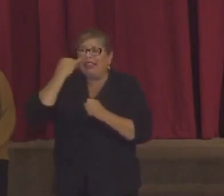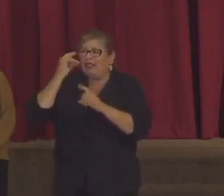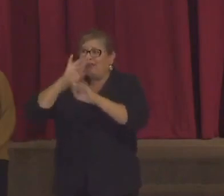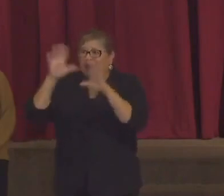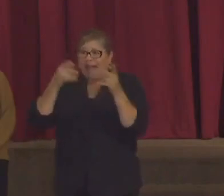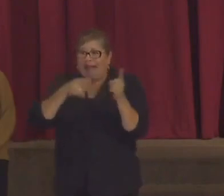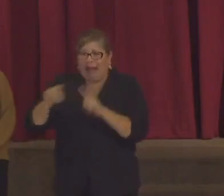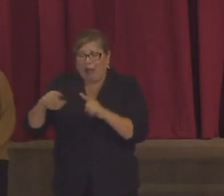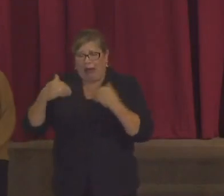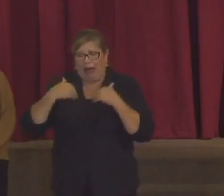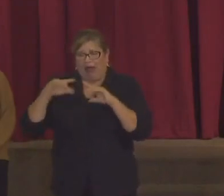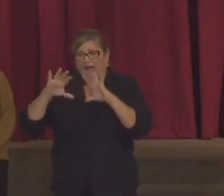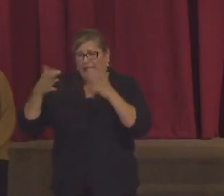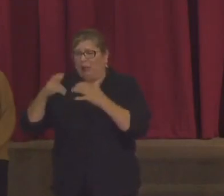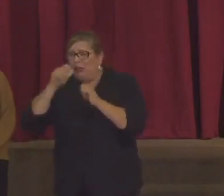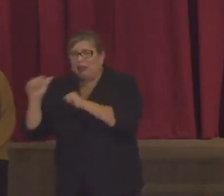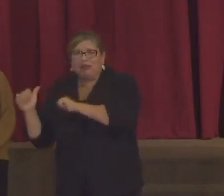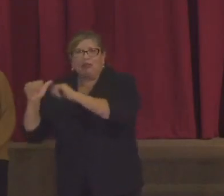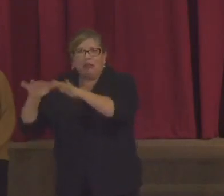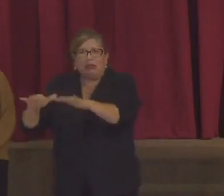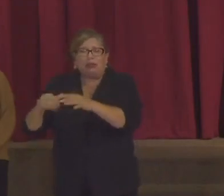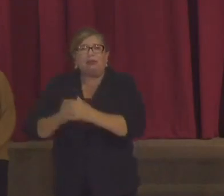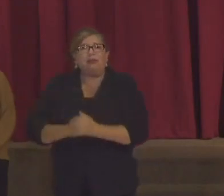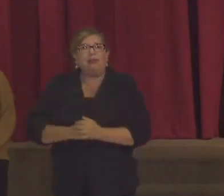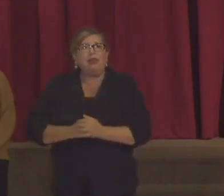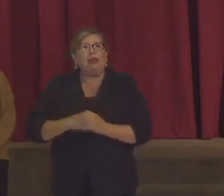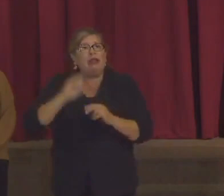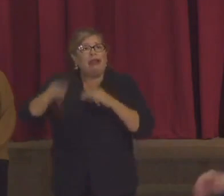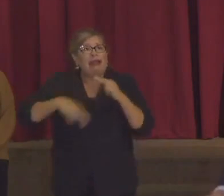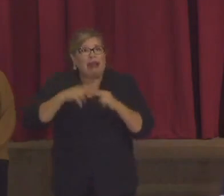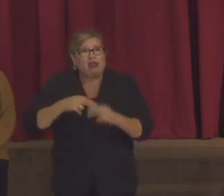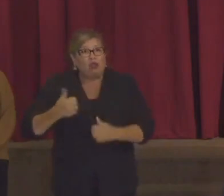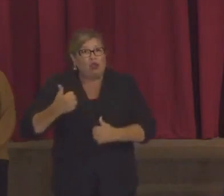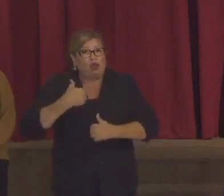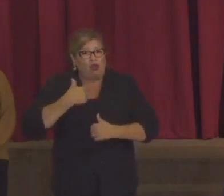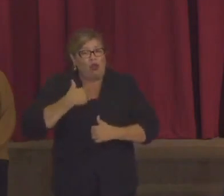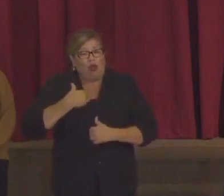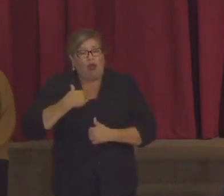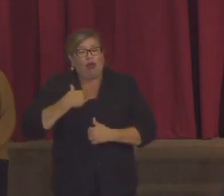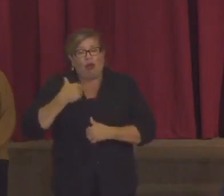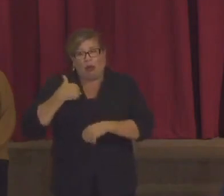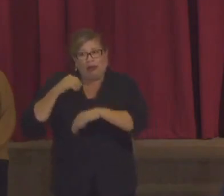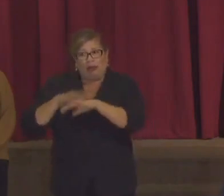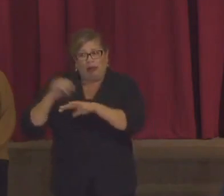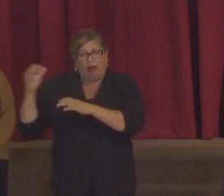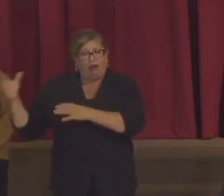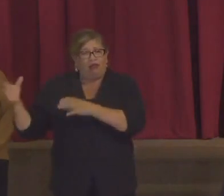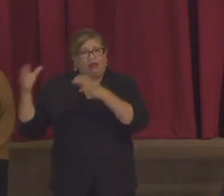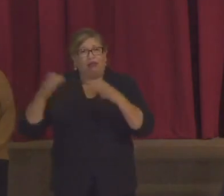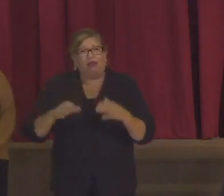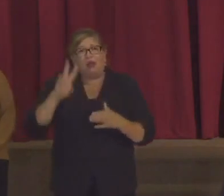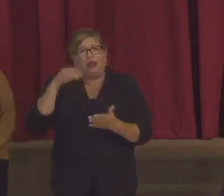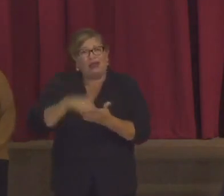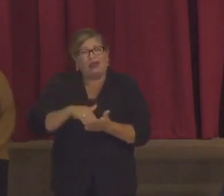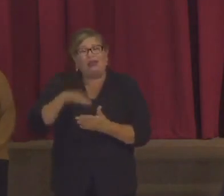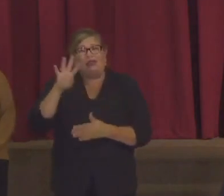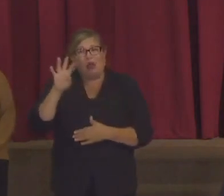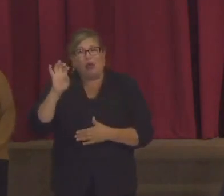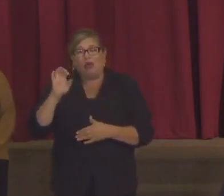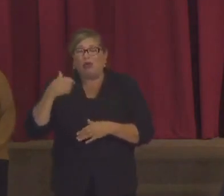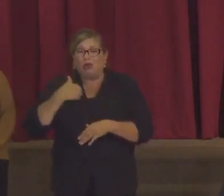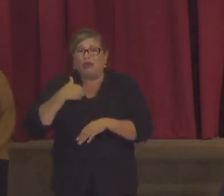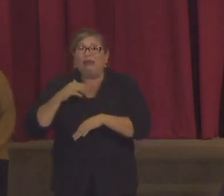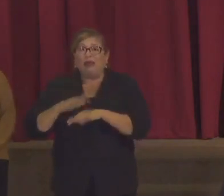The National Guard was brought up. Over 3,400 National Guardsmen and women were called up today.